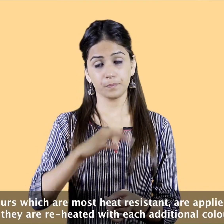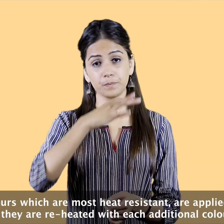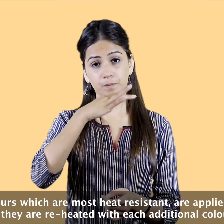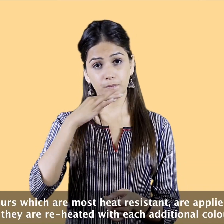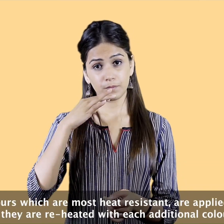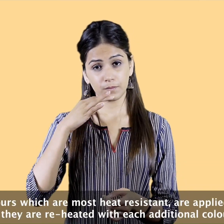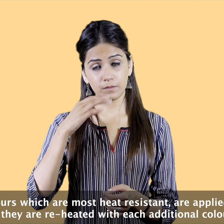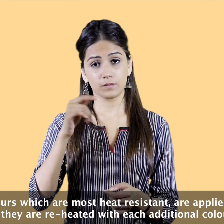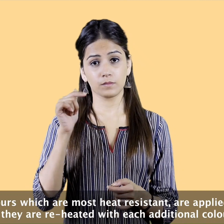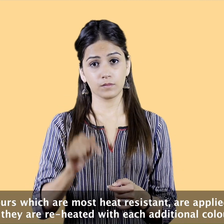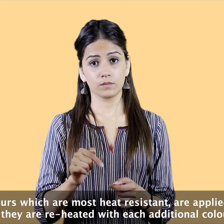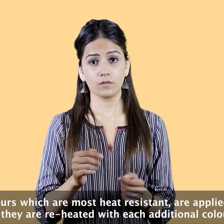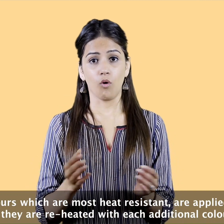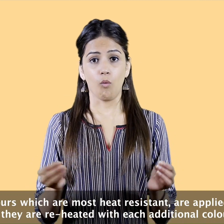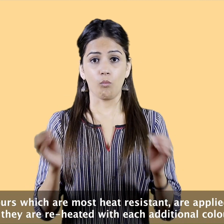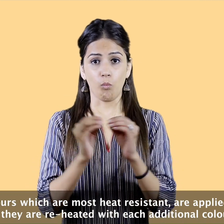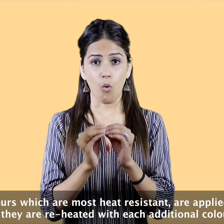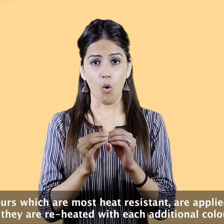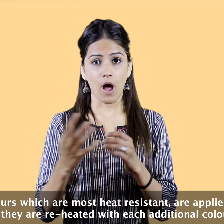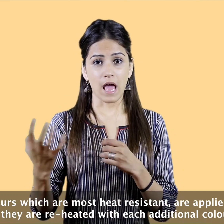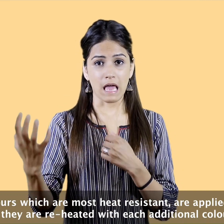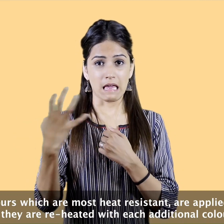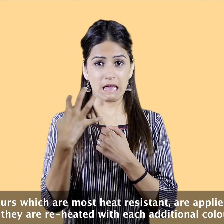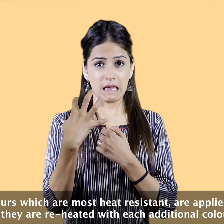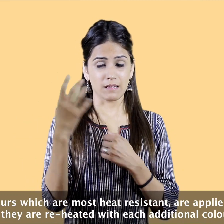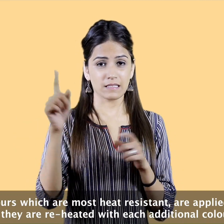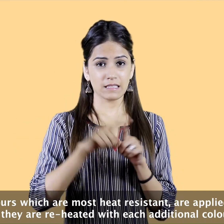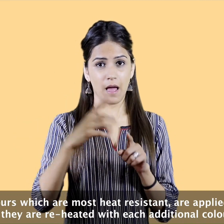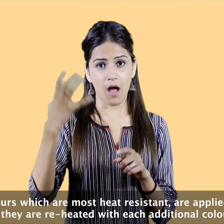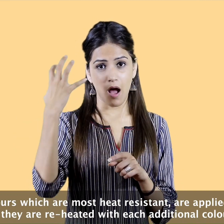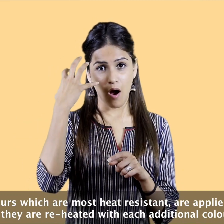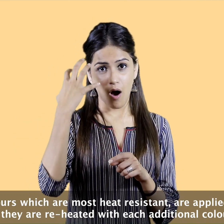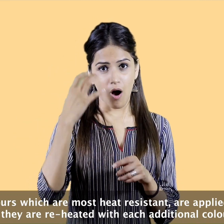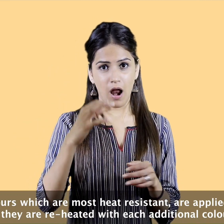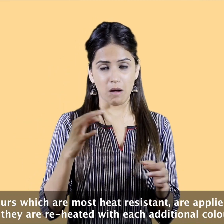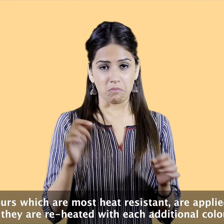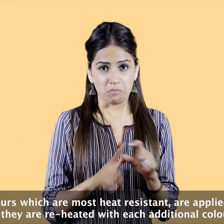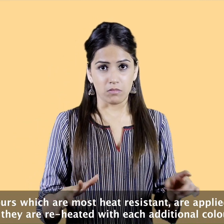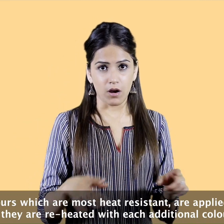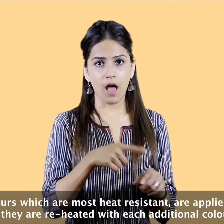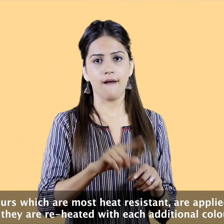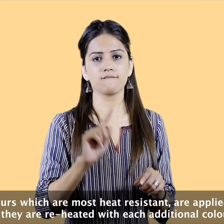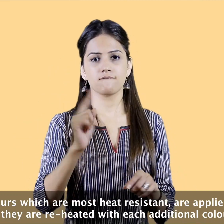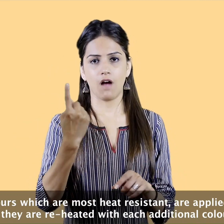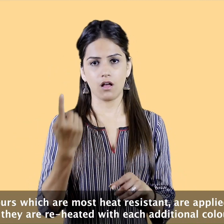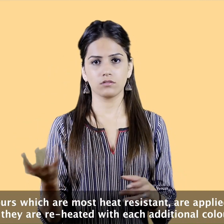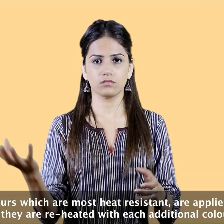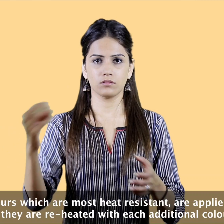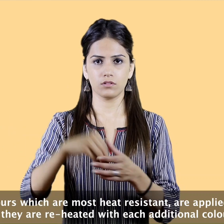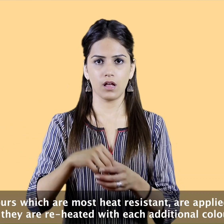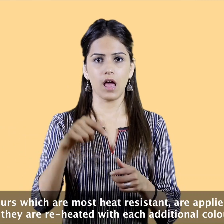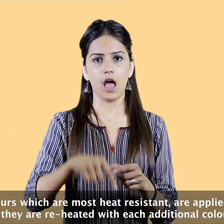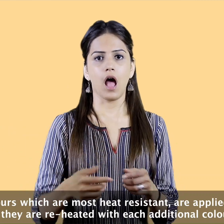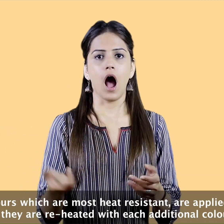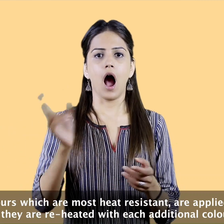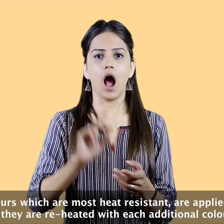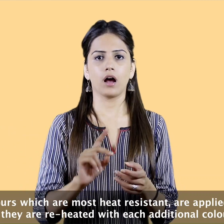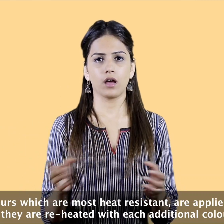Colors which are most heat resistant are applied first and as they are reheated with each